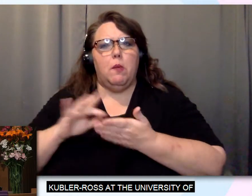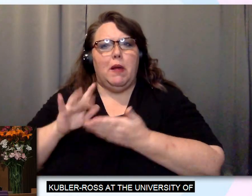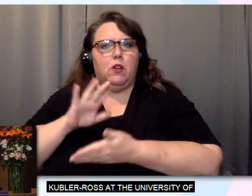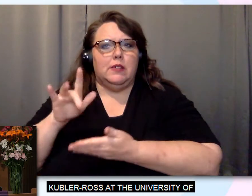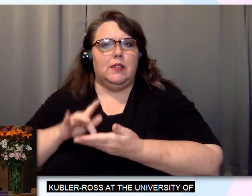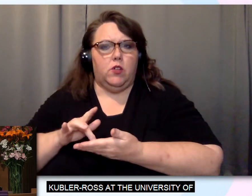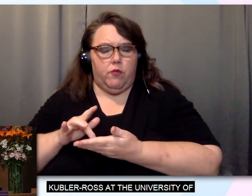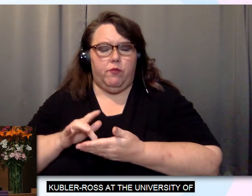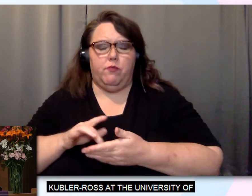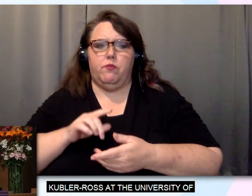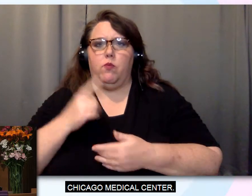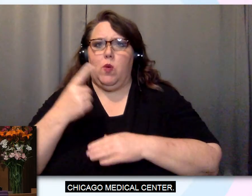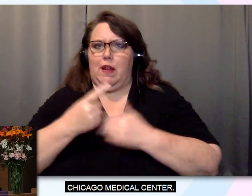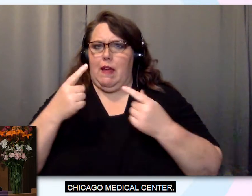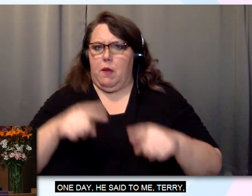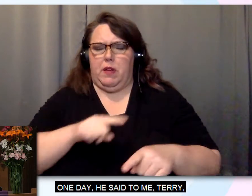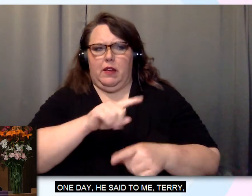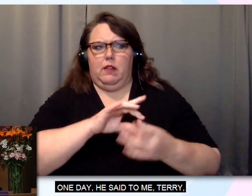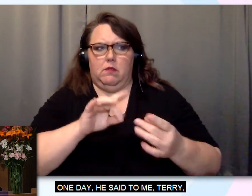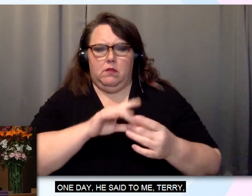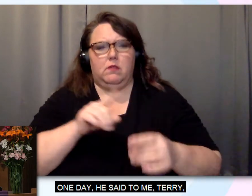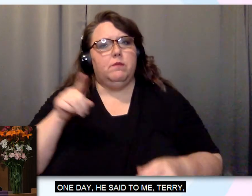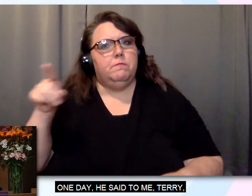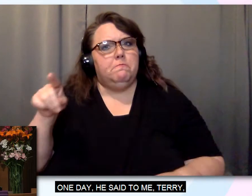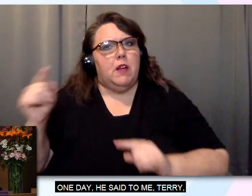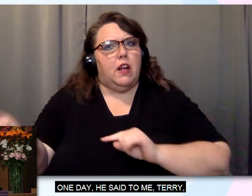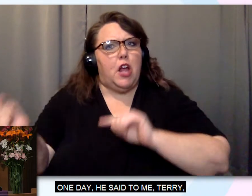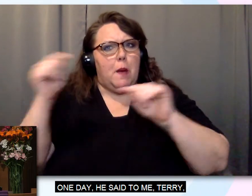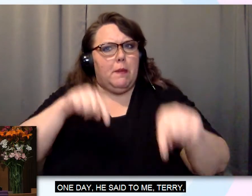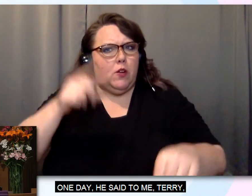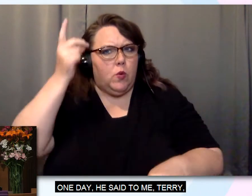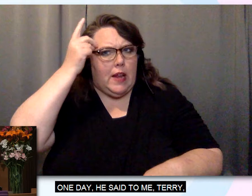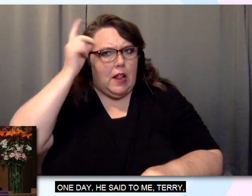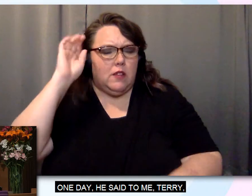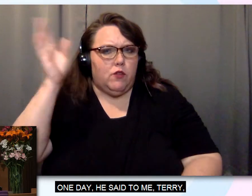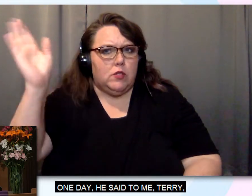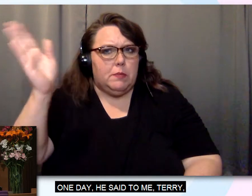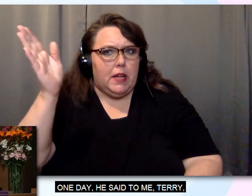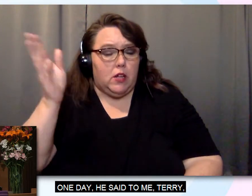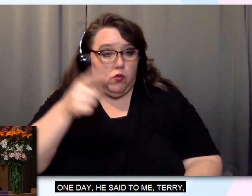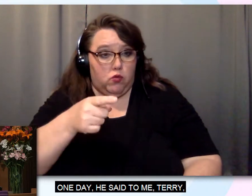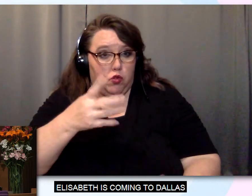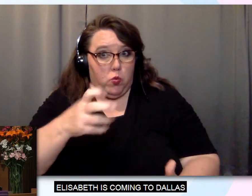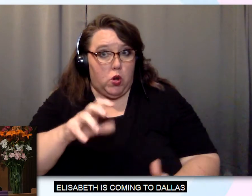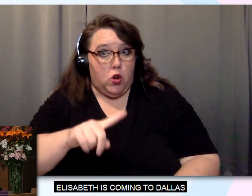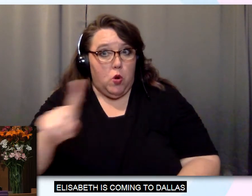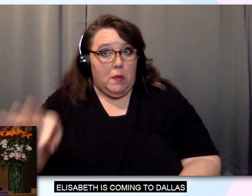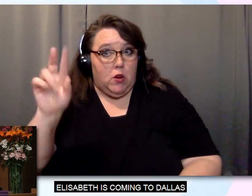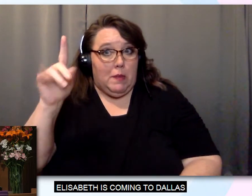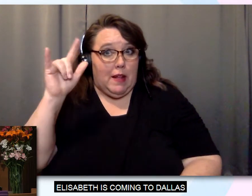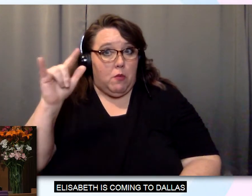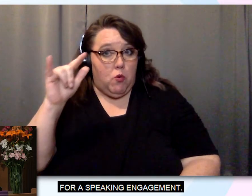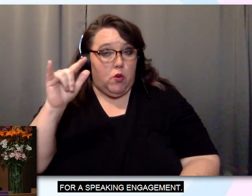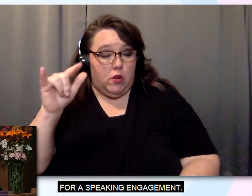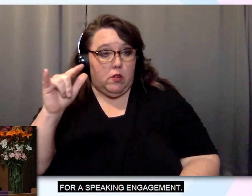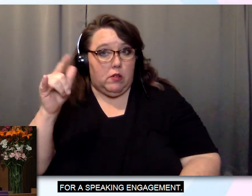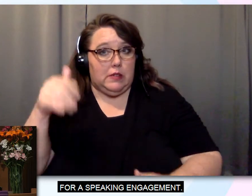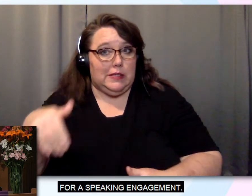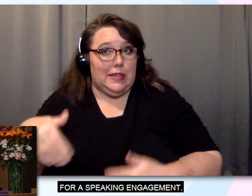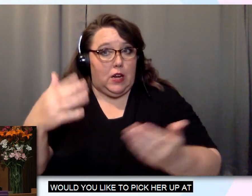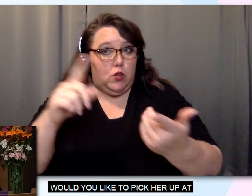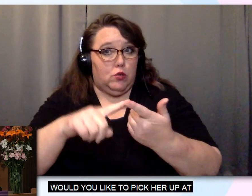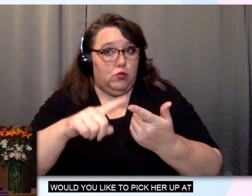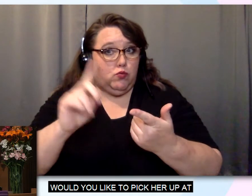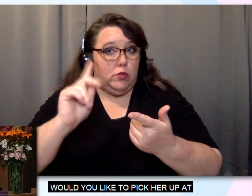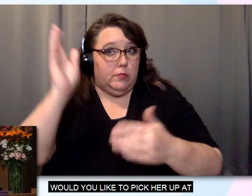Medical Center. And one day he said to me, Terry, Elizabeth is coming to Dallas for a speaking engagement. Would you like to pick her up at the